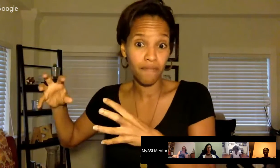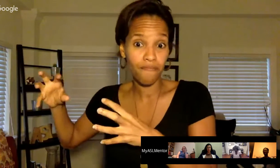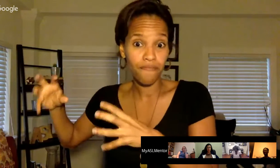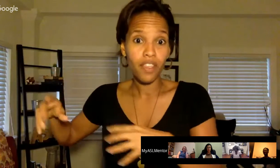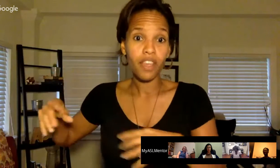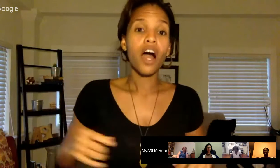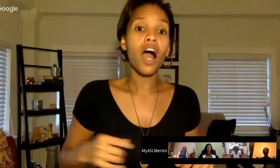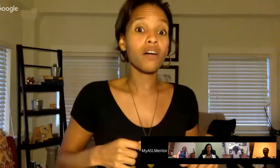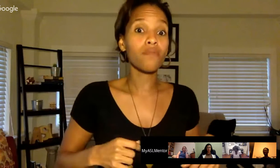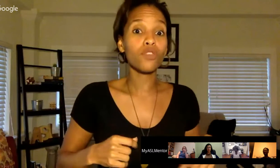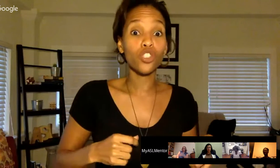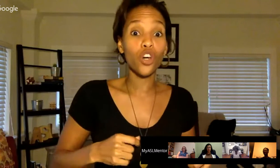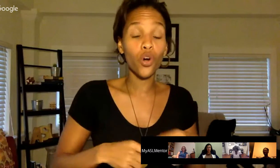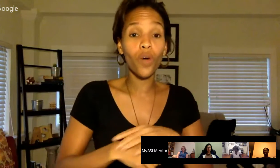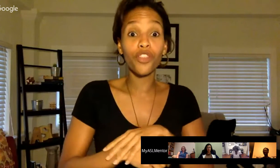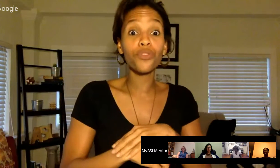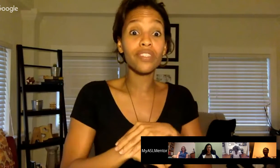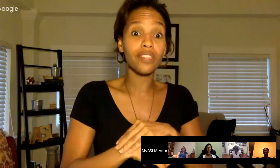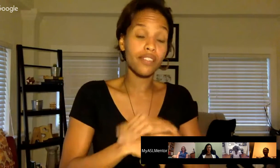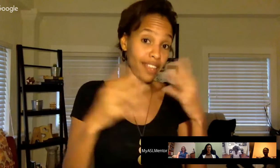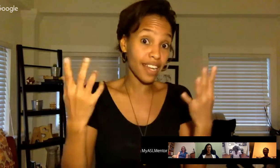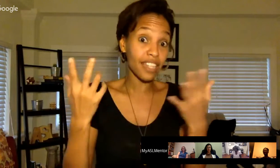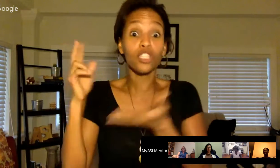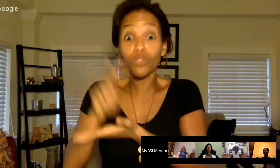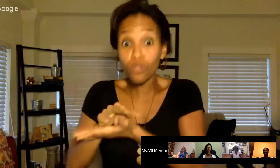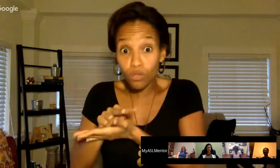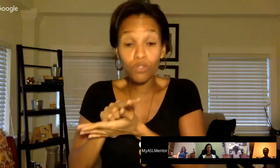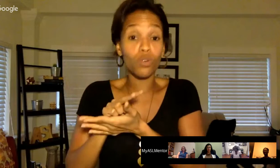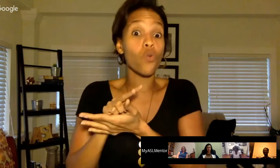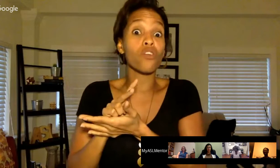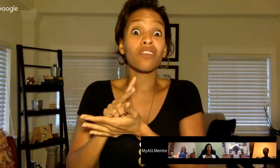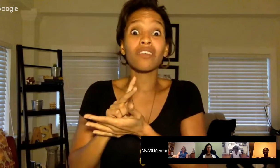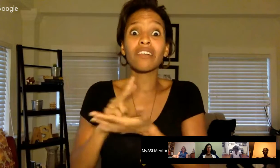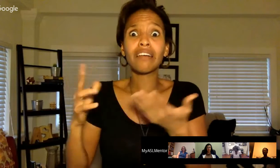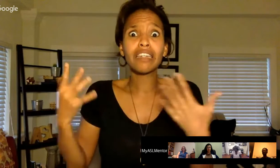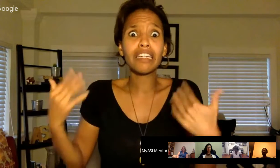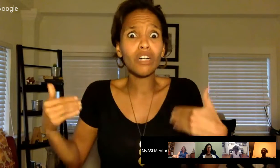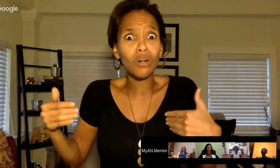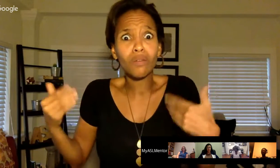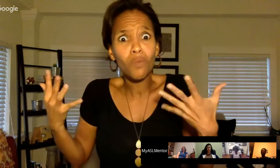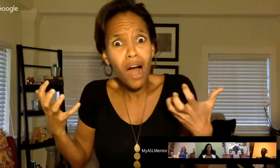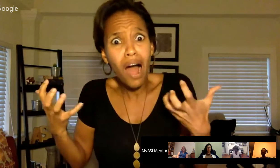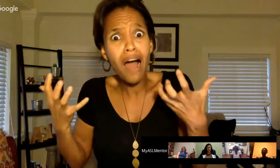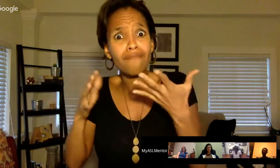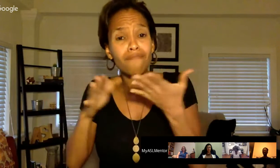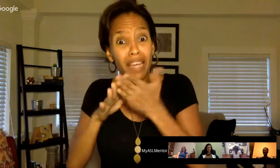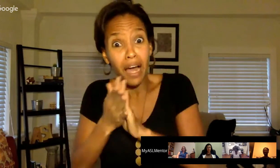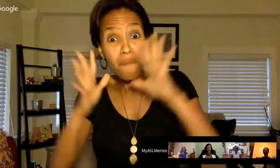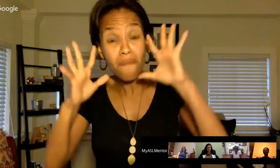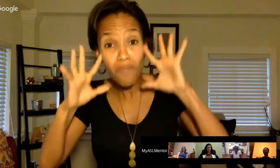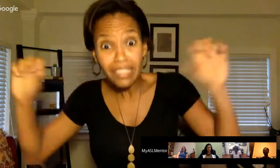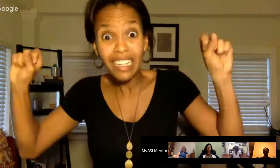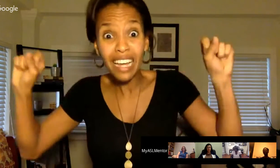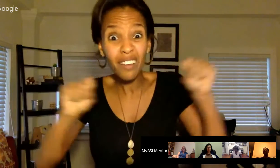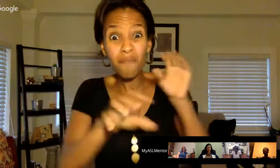stake. So whether you see that as lose or, you know,